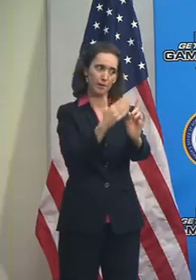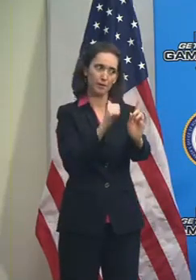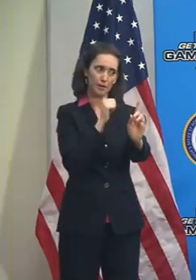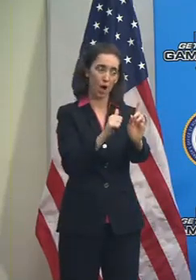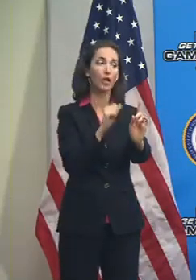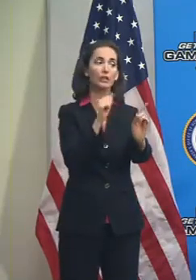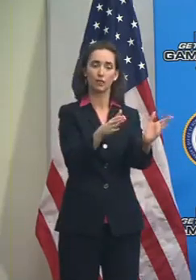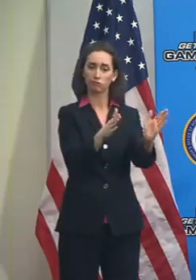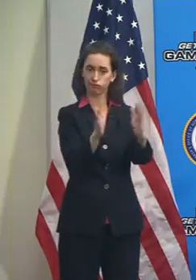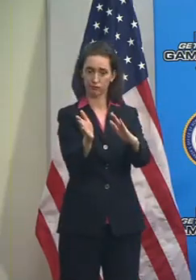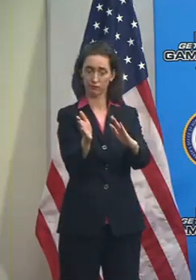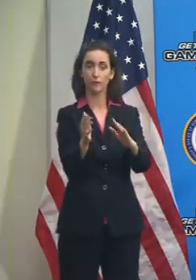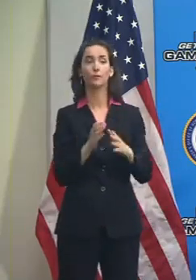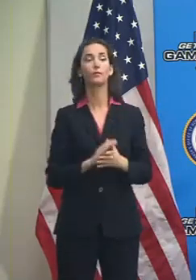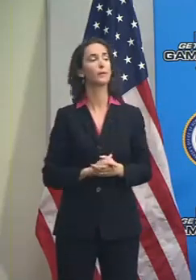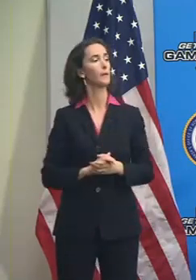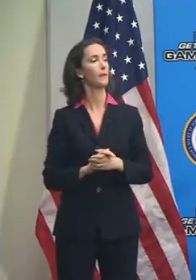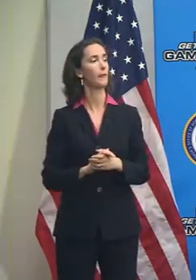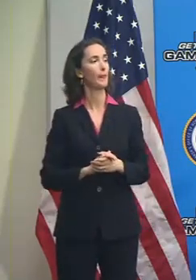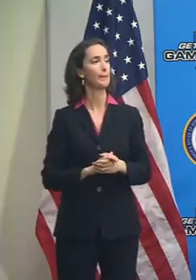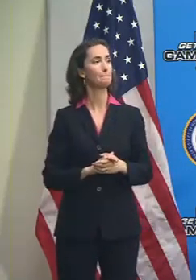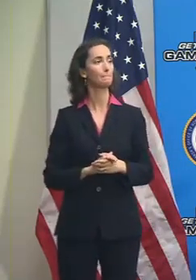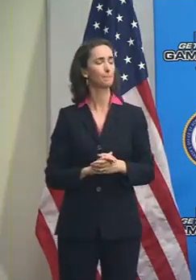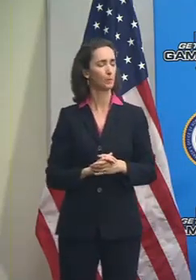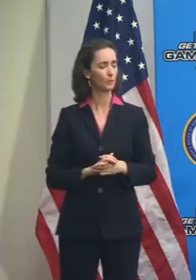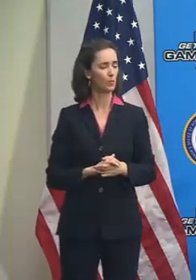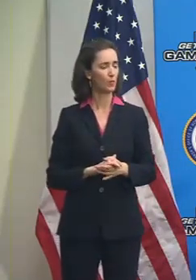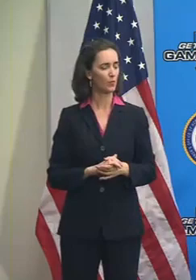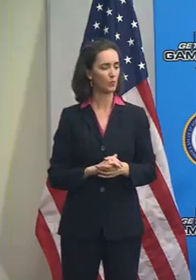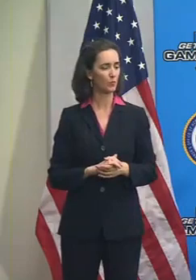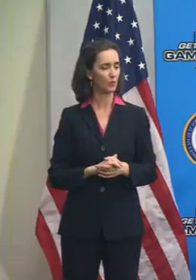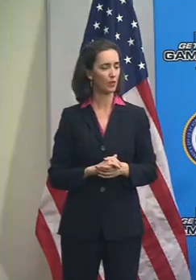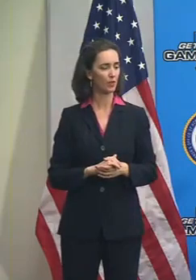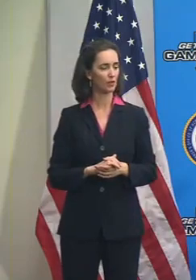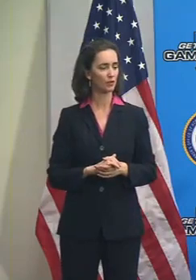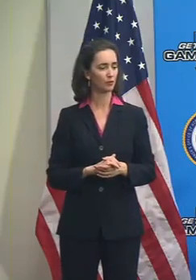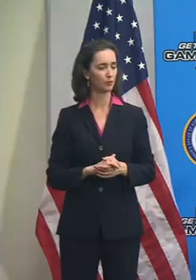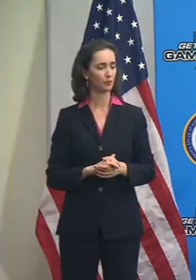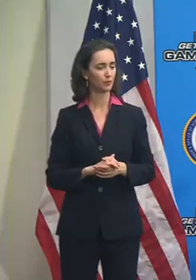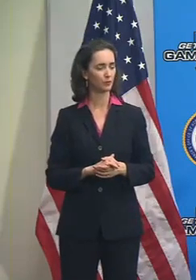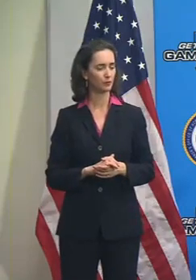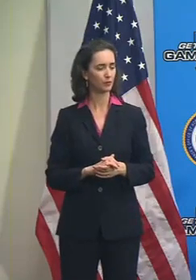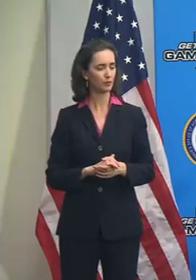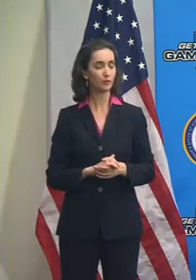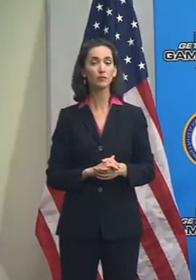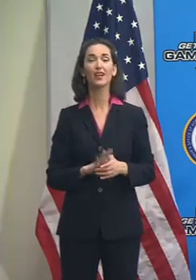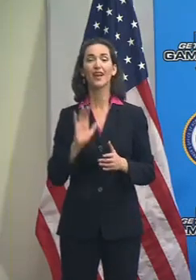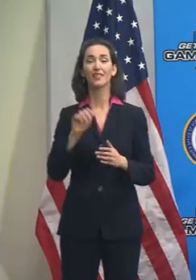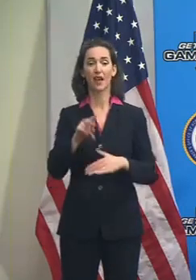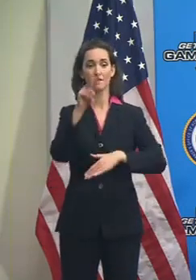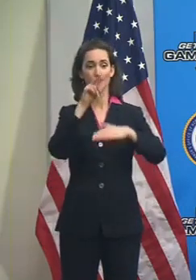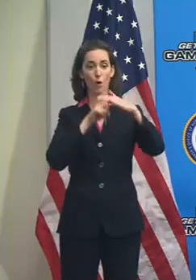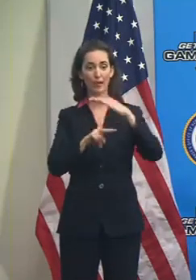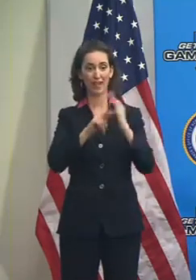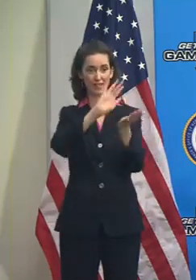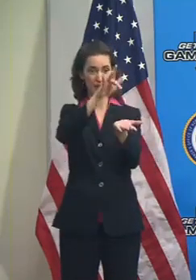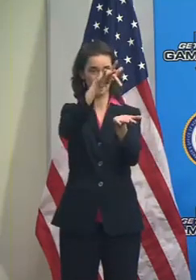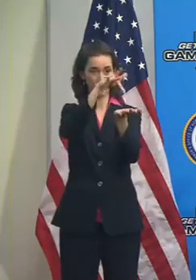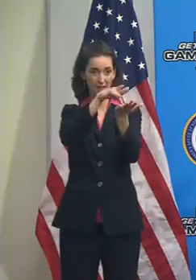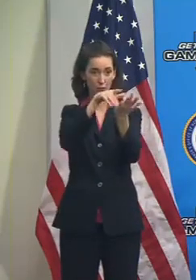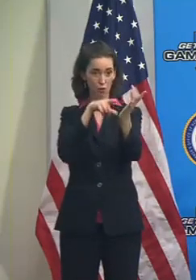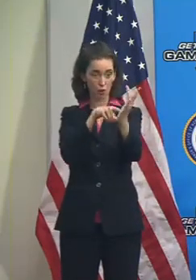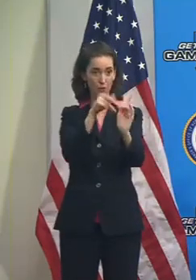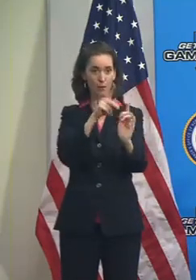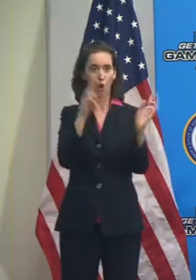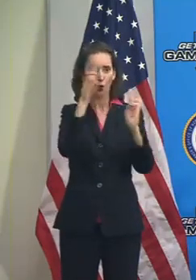happening right at the center point of the forecast and not realize that there is the possibility that it could